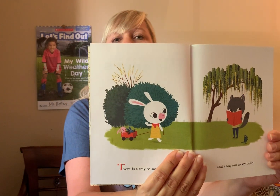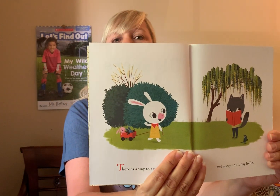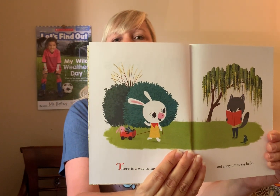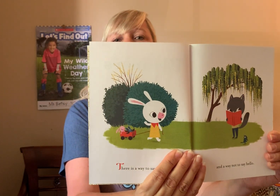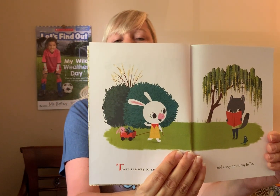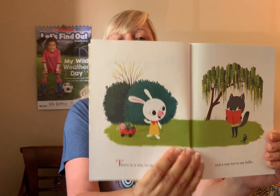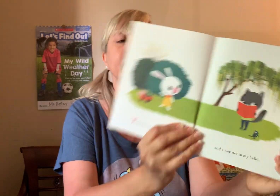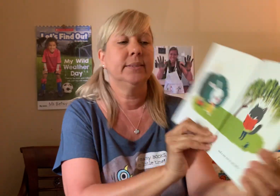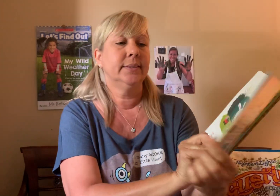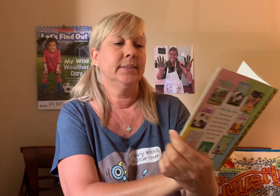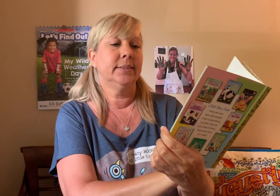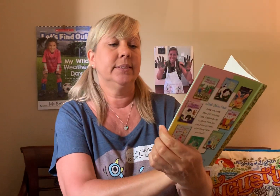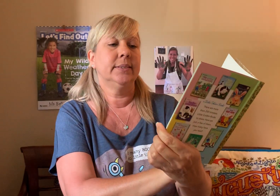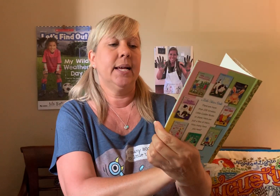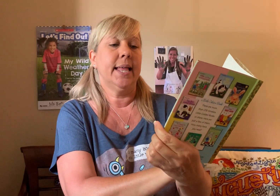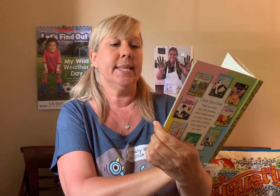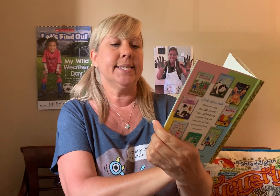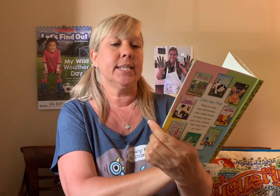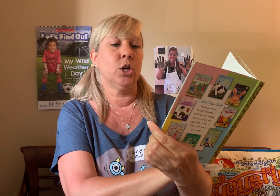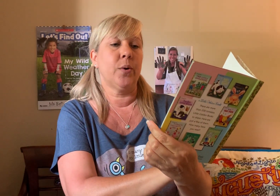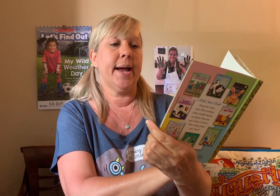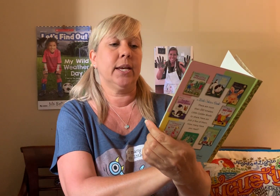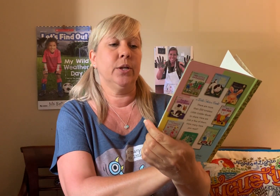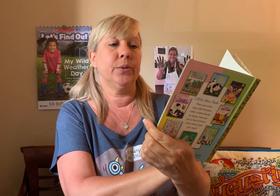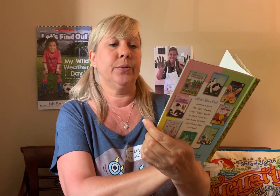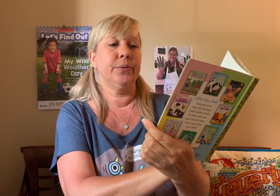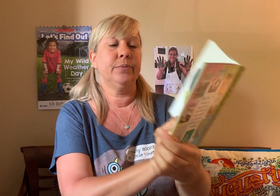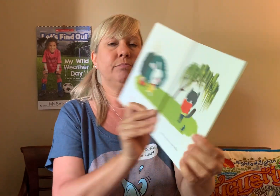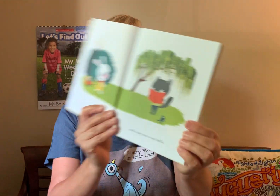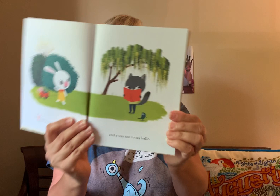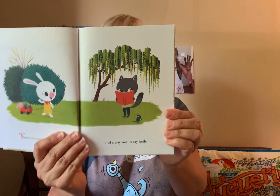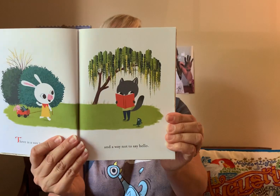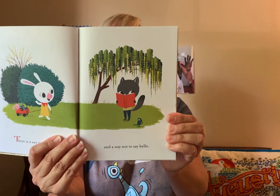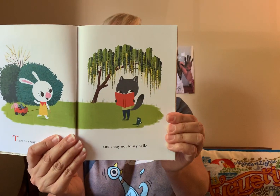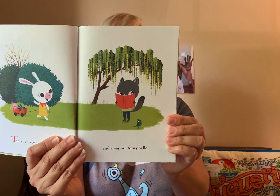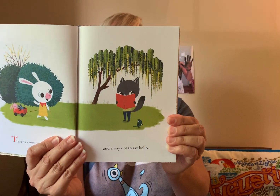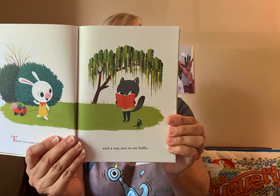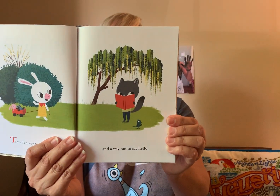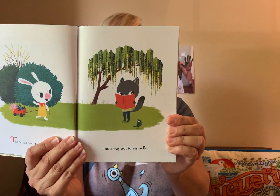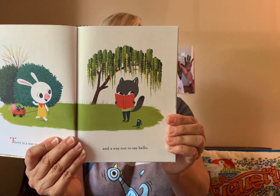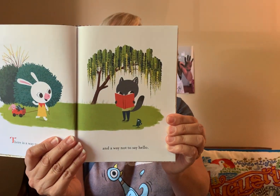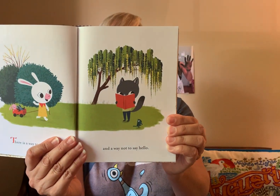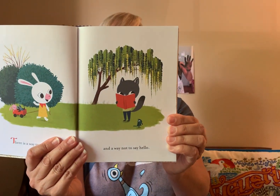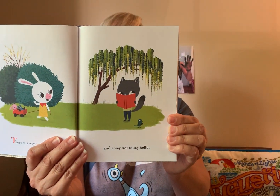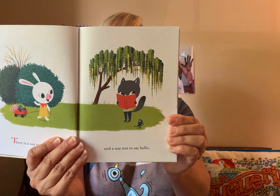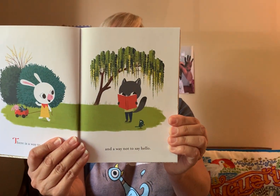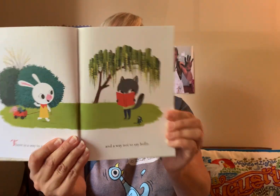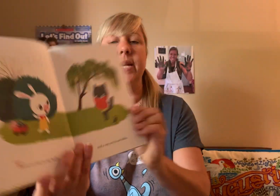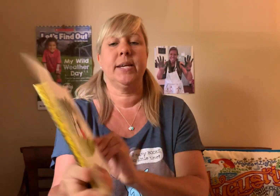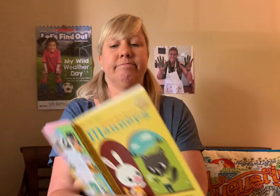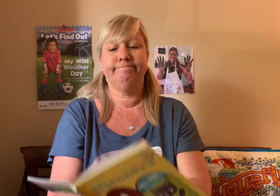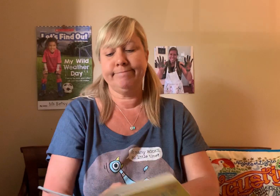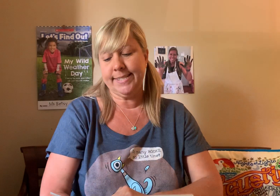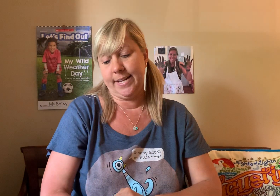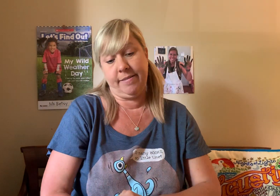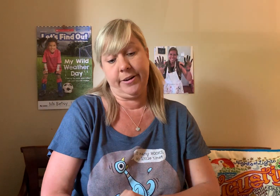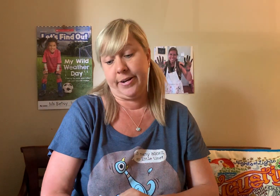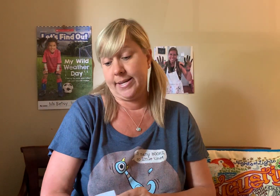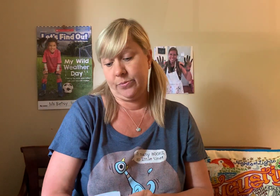kind. This little raccoon is acting like he doesn't see the bunny. It's not a very nice way to